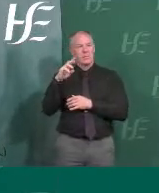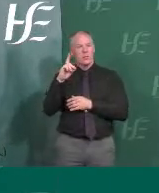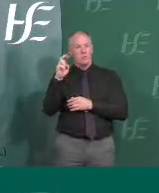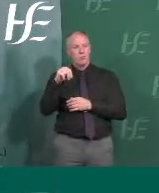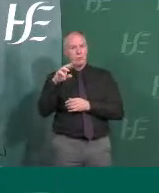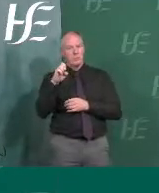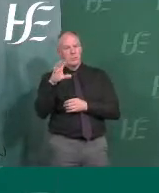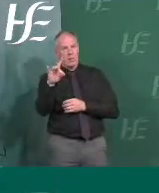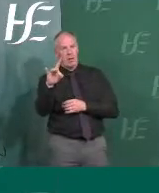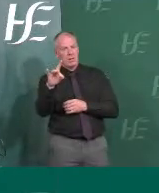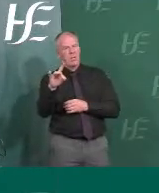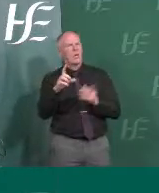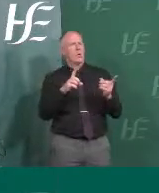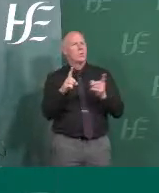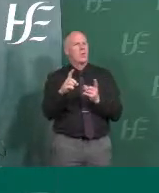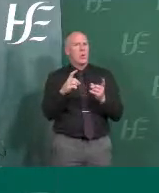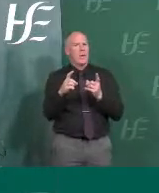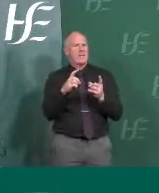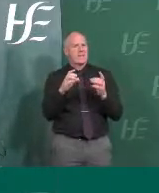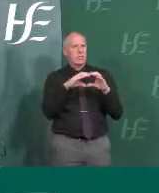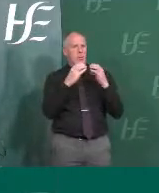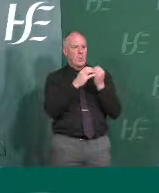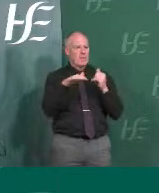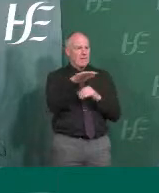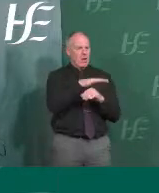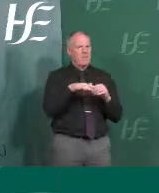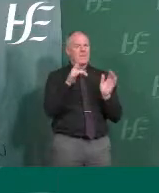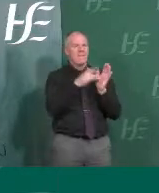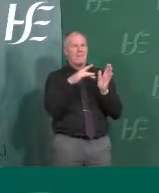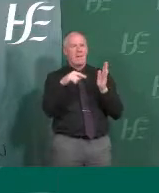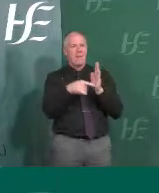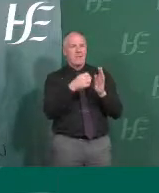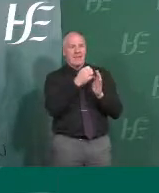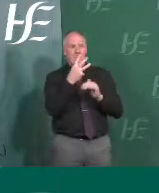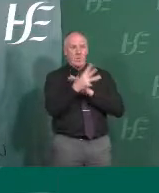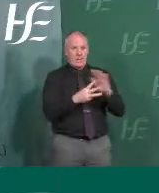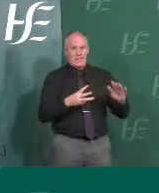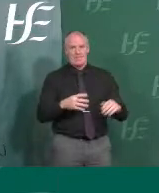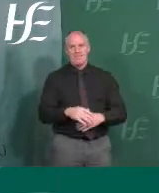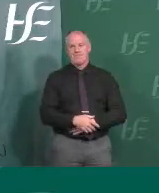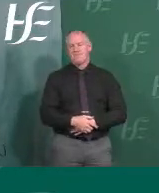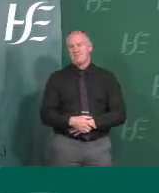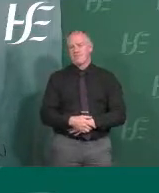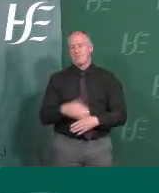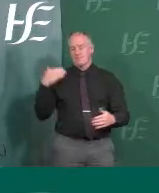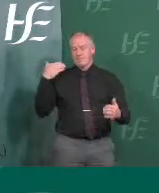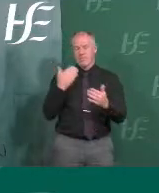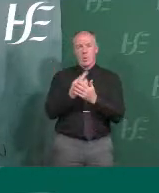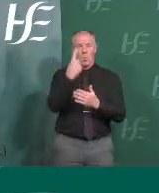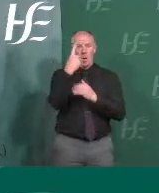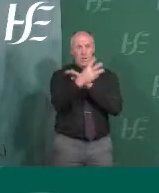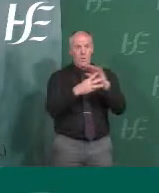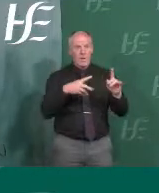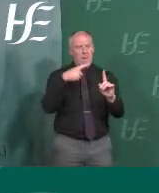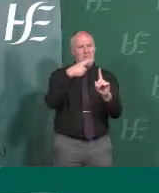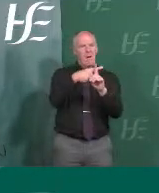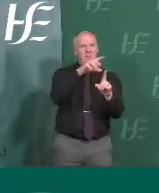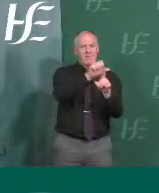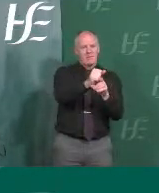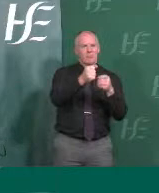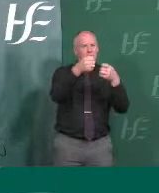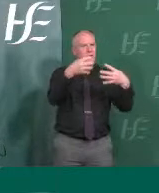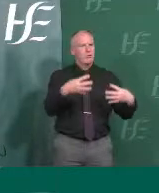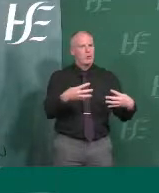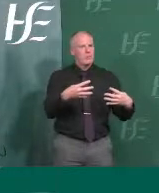about 15,000 tests in our community sites throughout the week. In the last week, positivity levels within the community